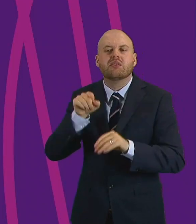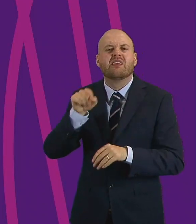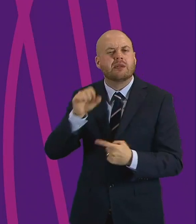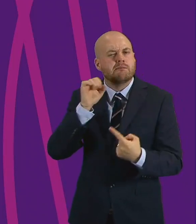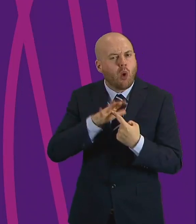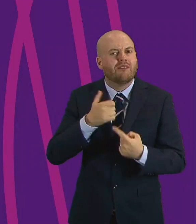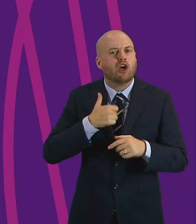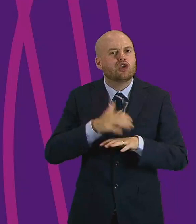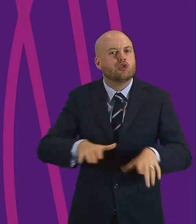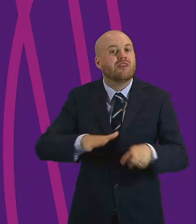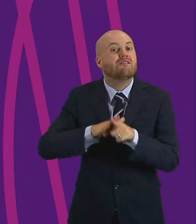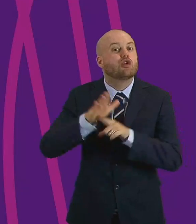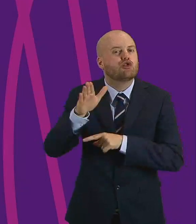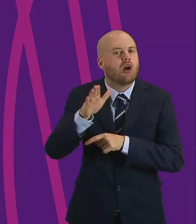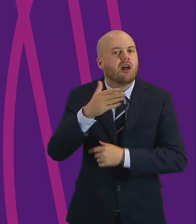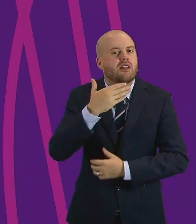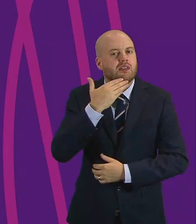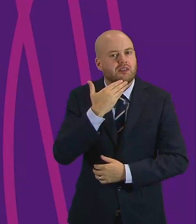future. Thank you.